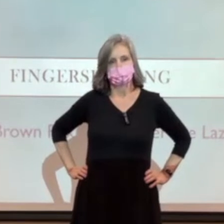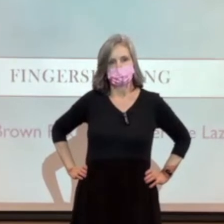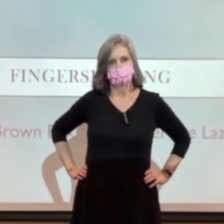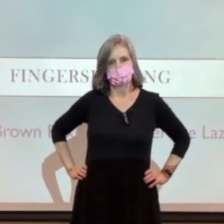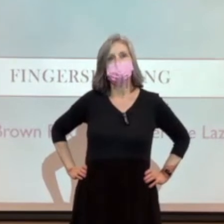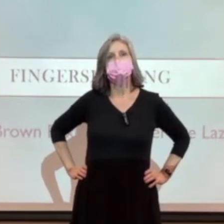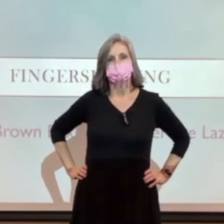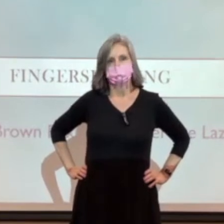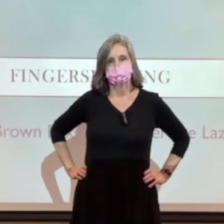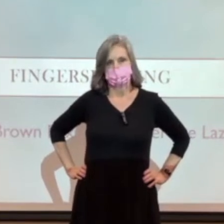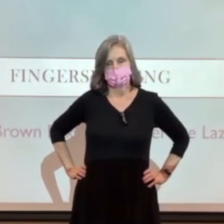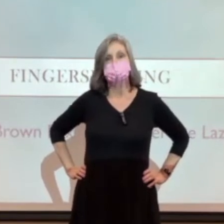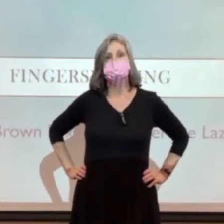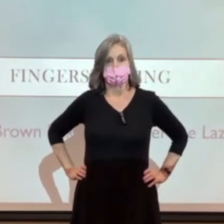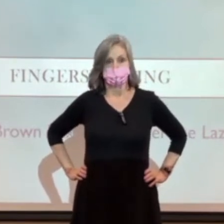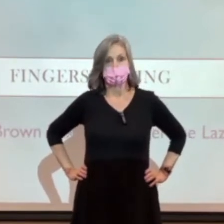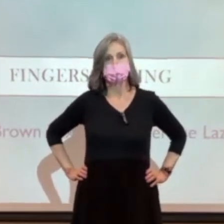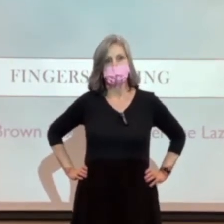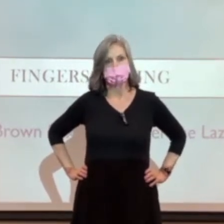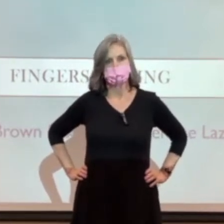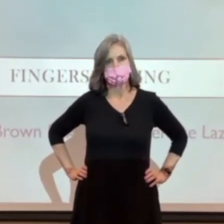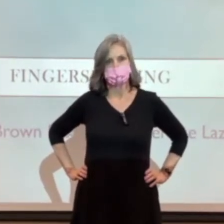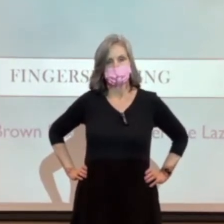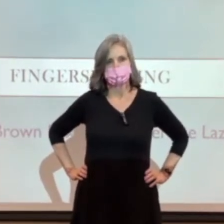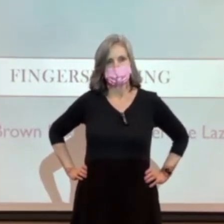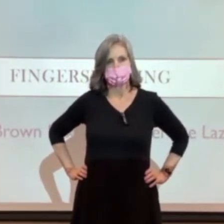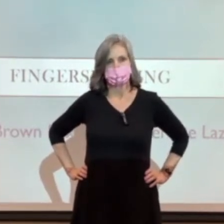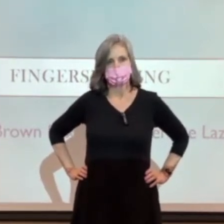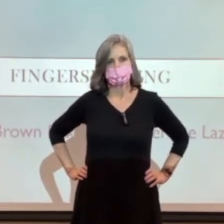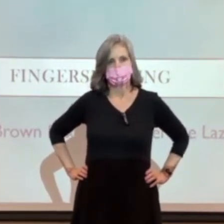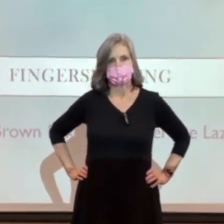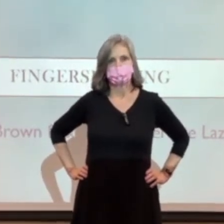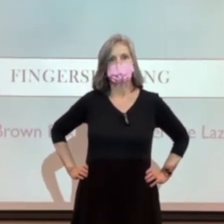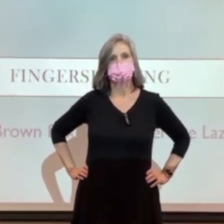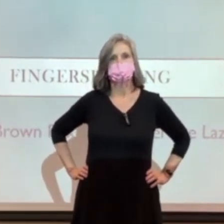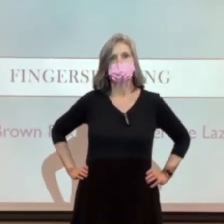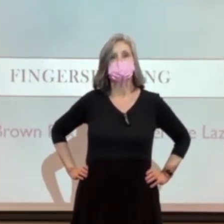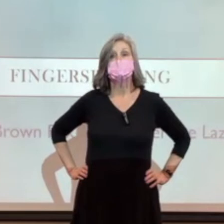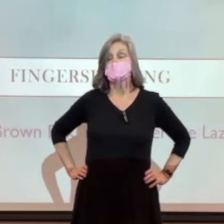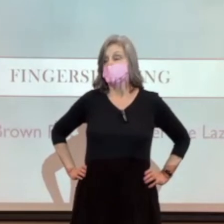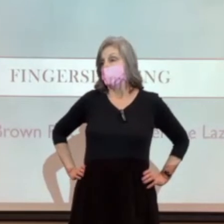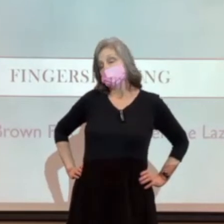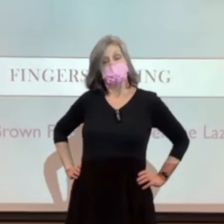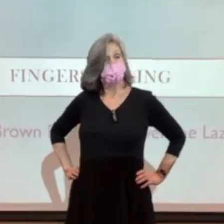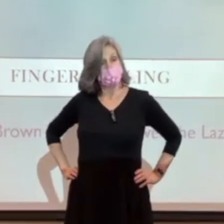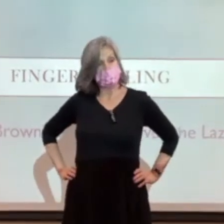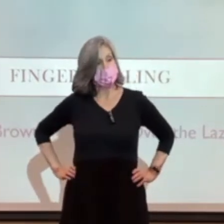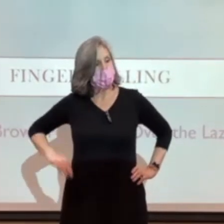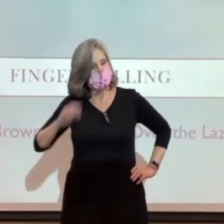a new colleague that's deaf, how can we make them feel welcome without it being awkward? Excellent question. You